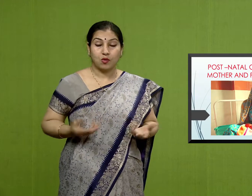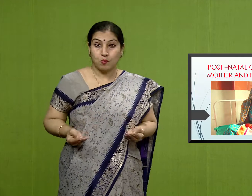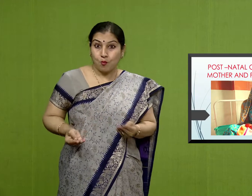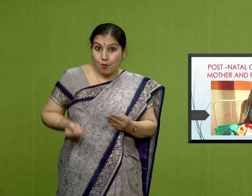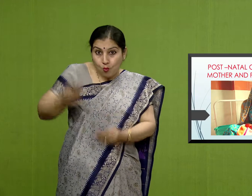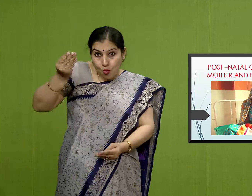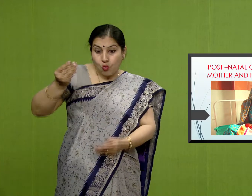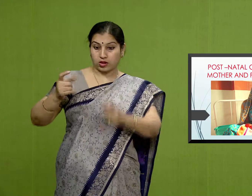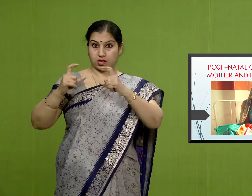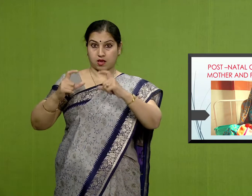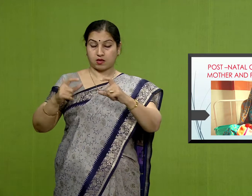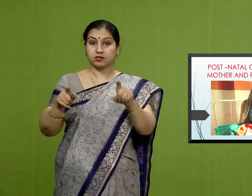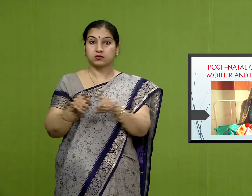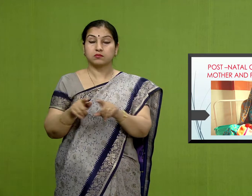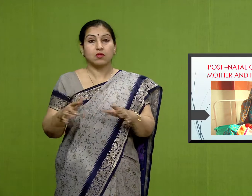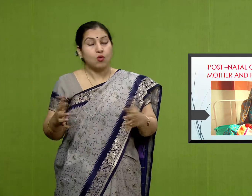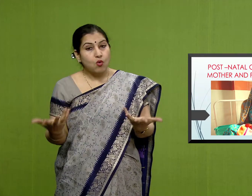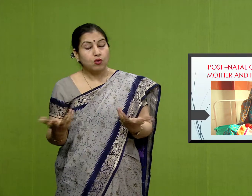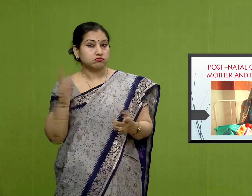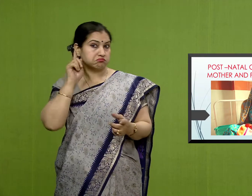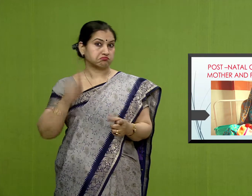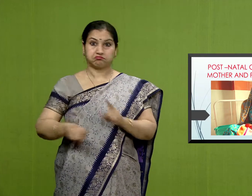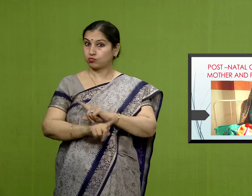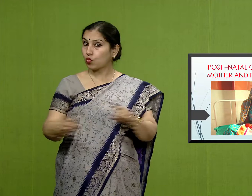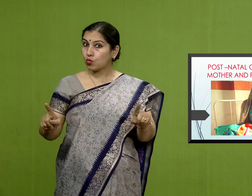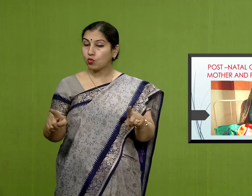most or cannot be neglected.